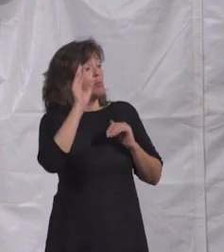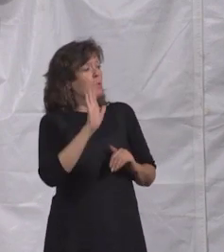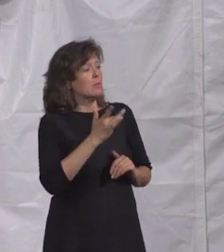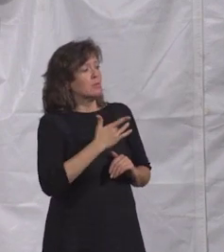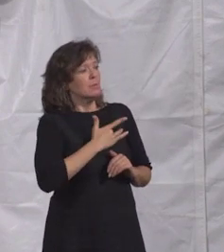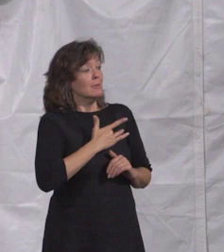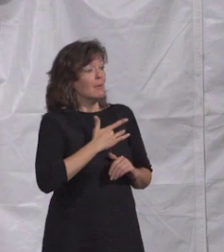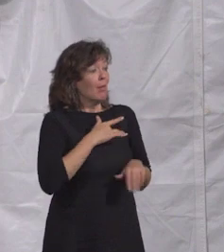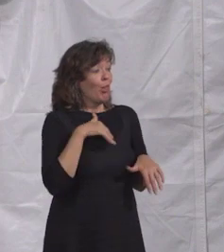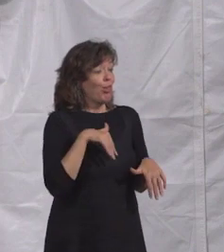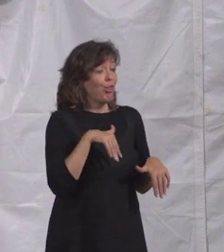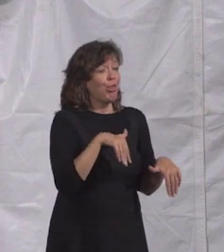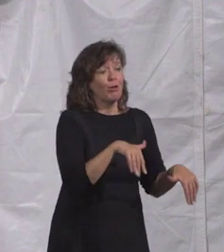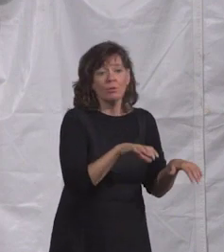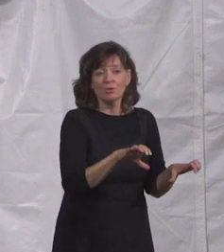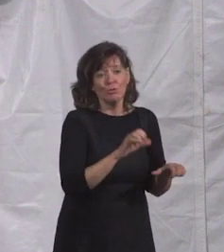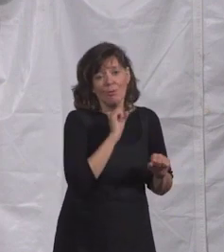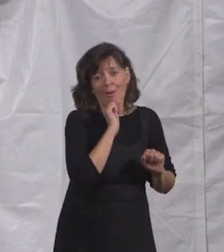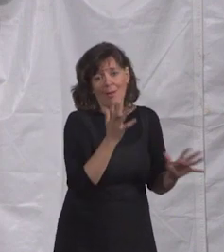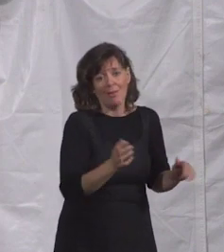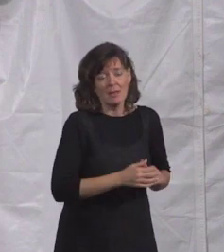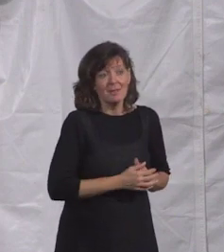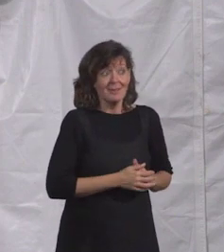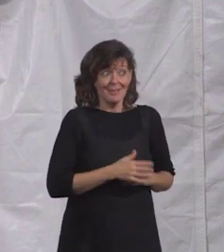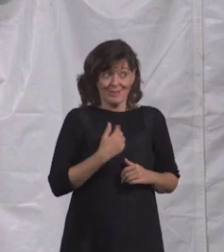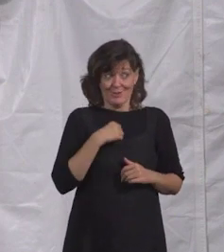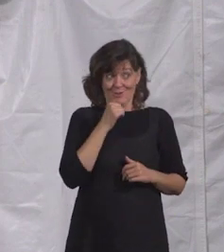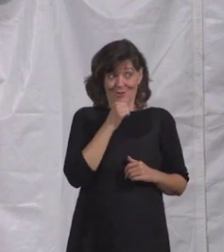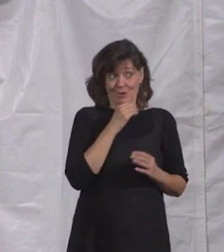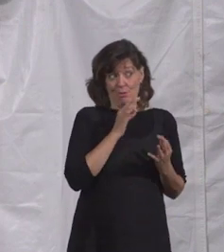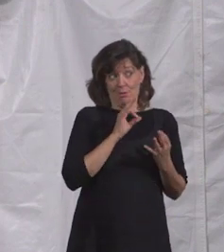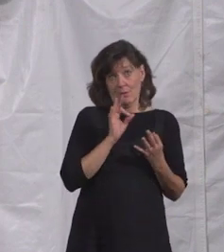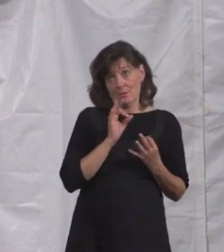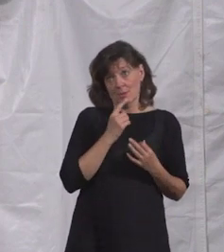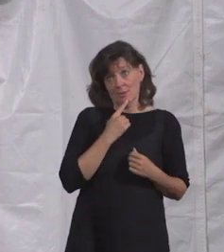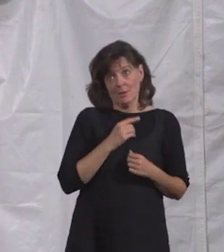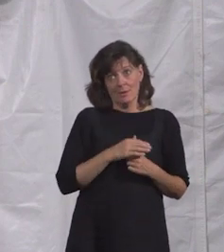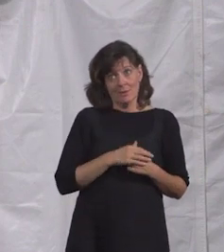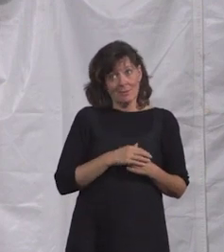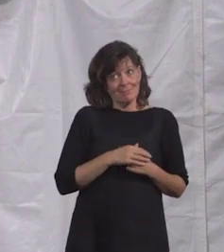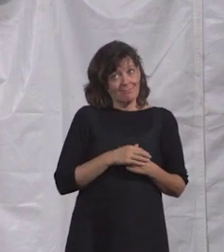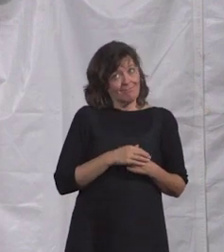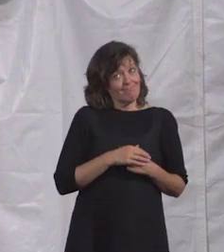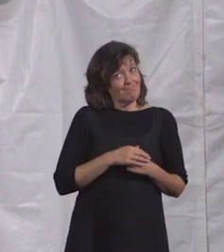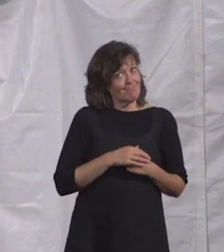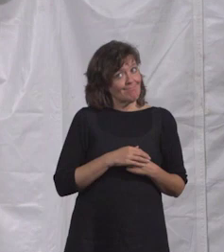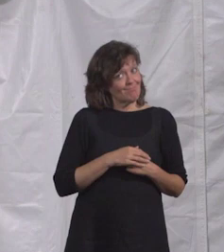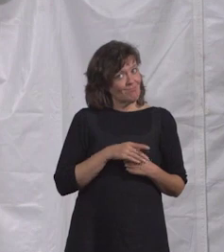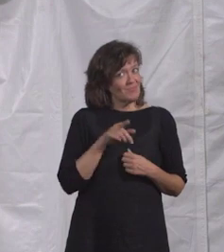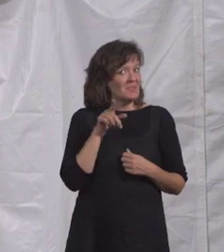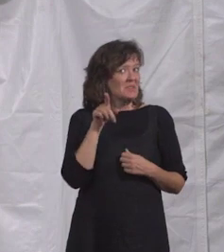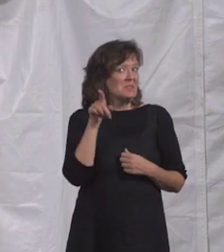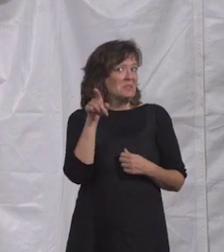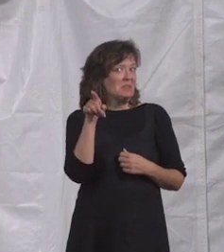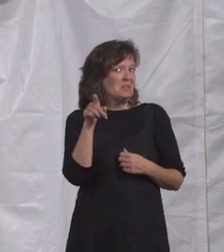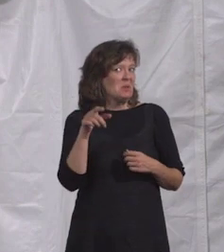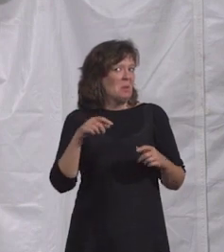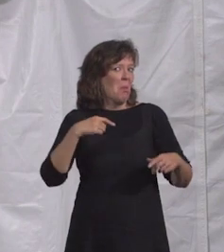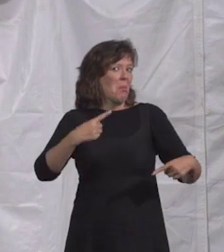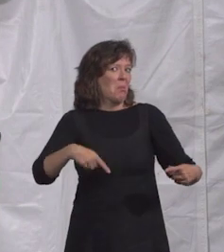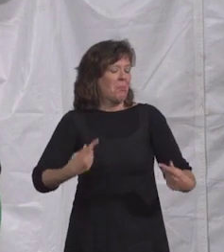and she said, "Elmore, you can push me back up the hill."